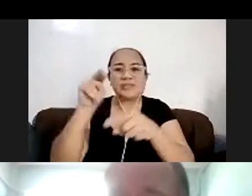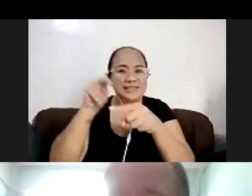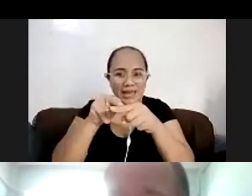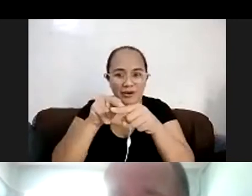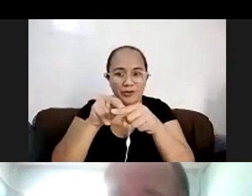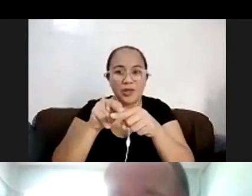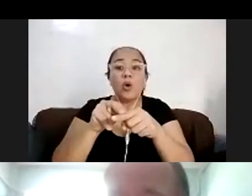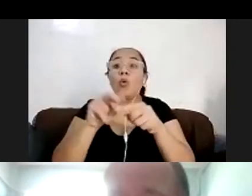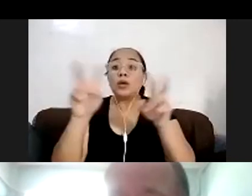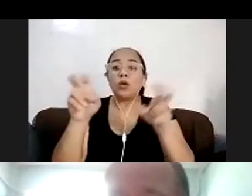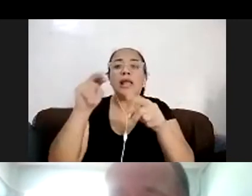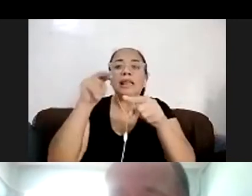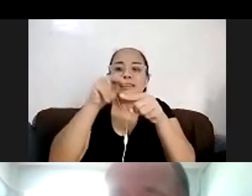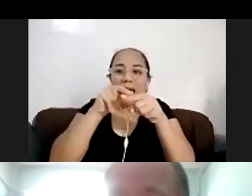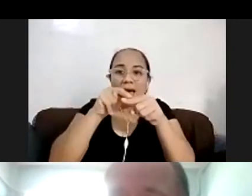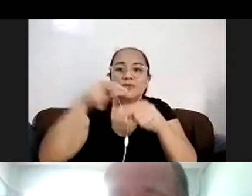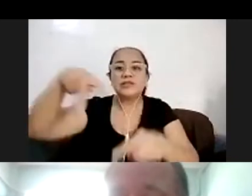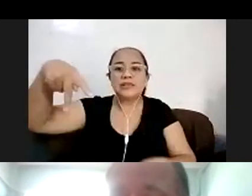phrases.